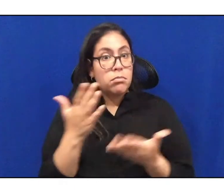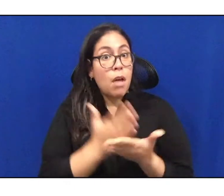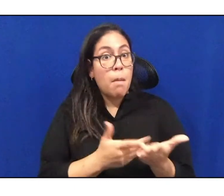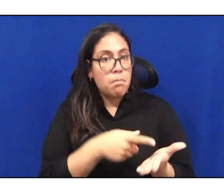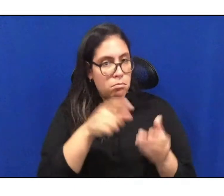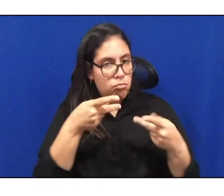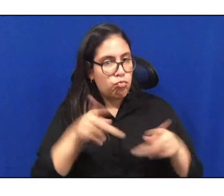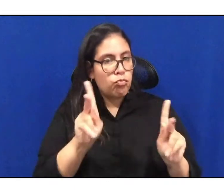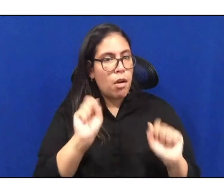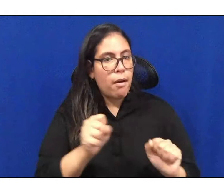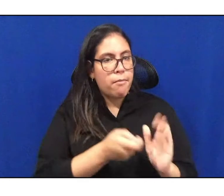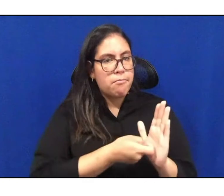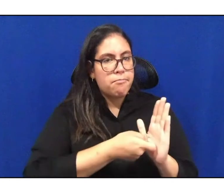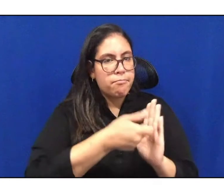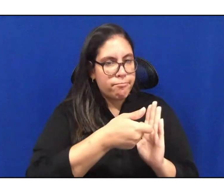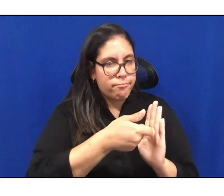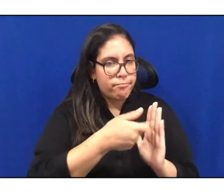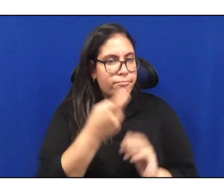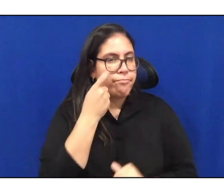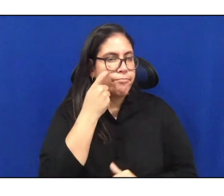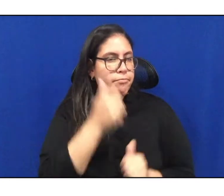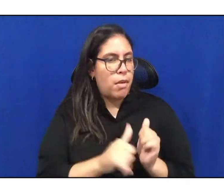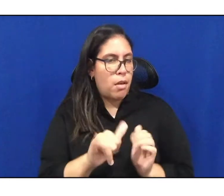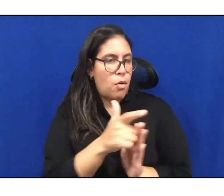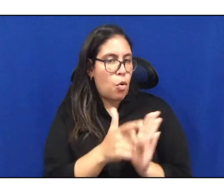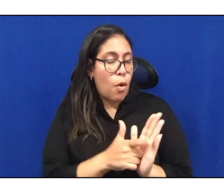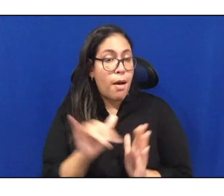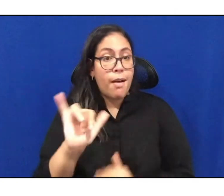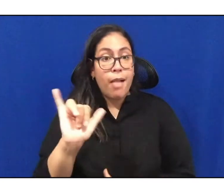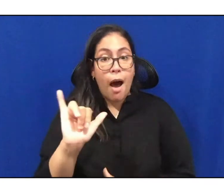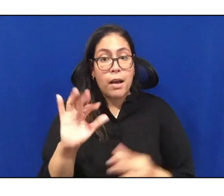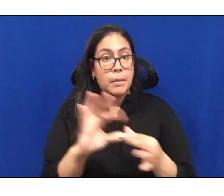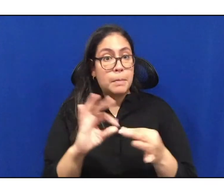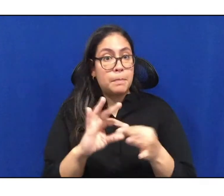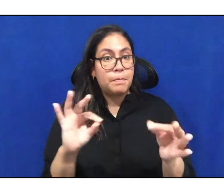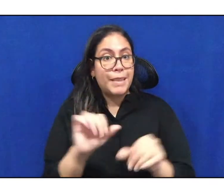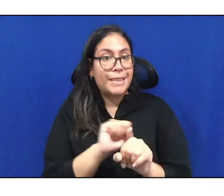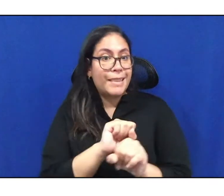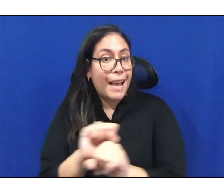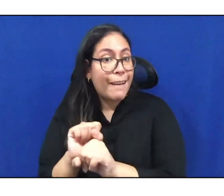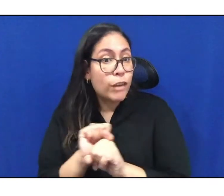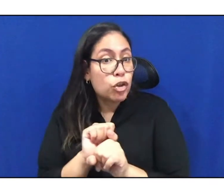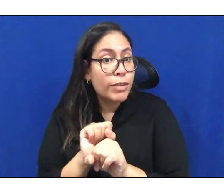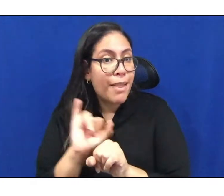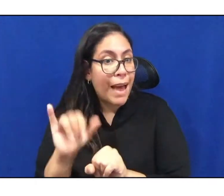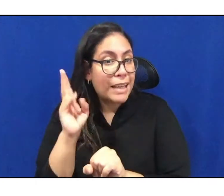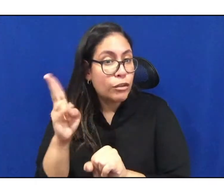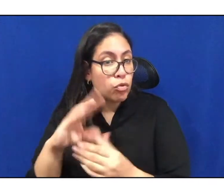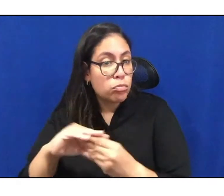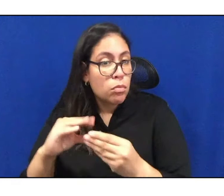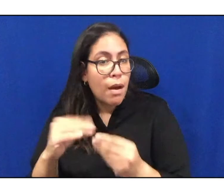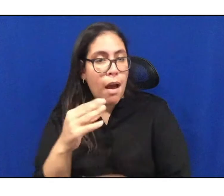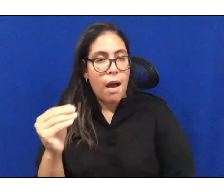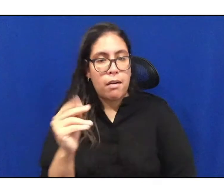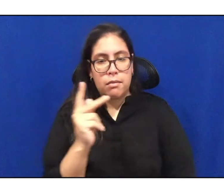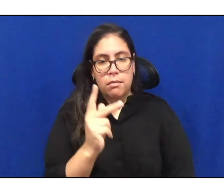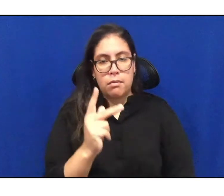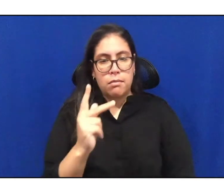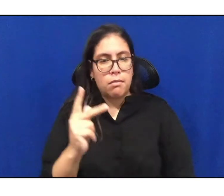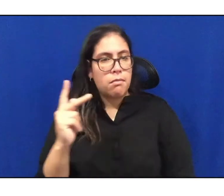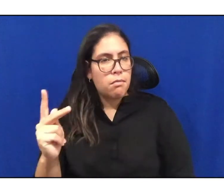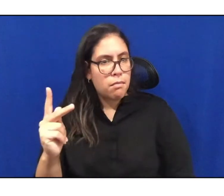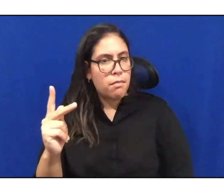white supremacy, such as slavery or the Ku Klux Klan, including the ways in which that